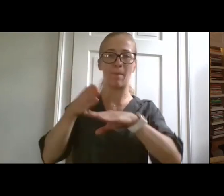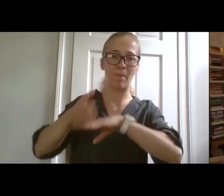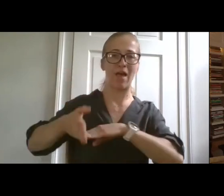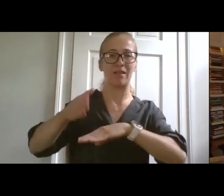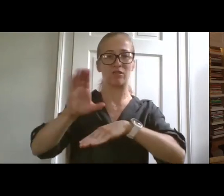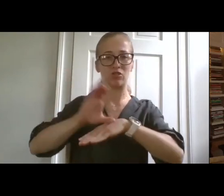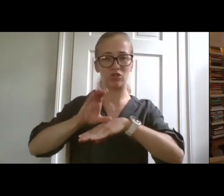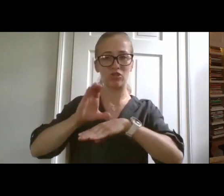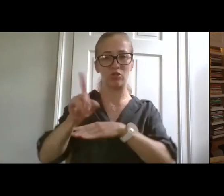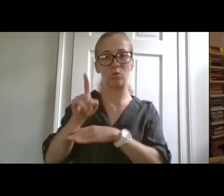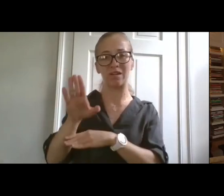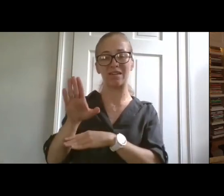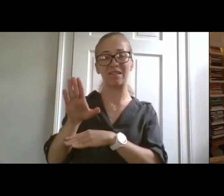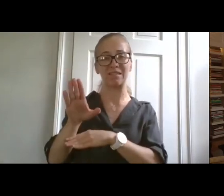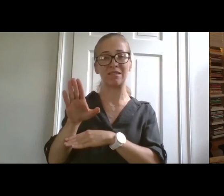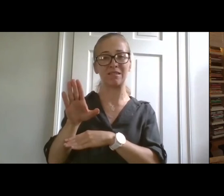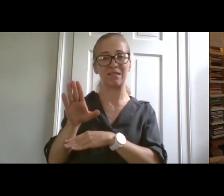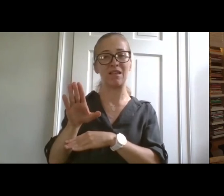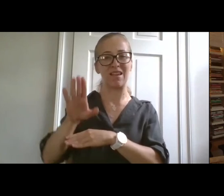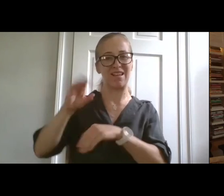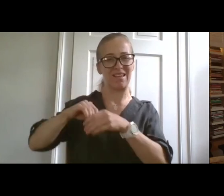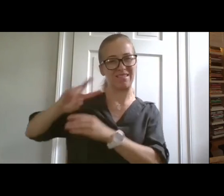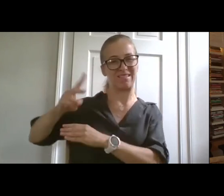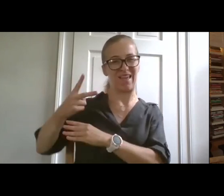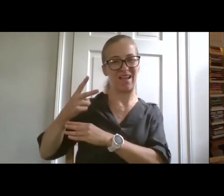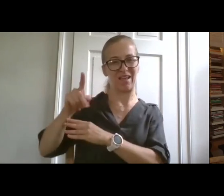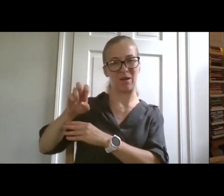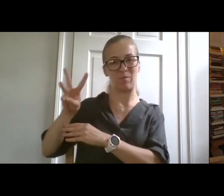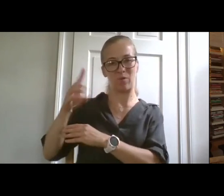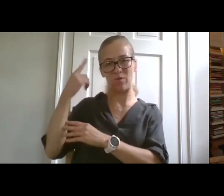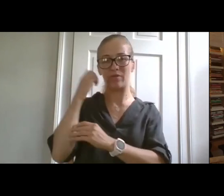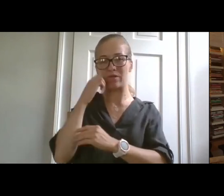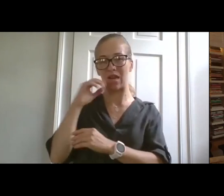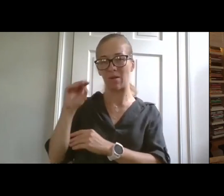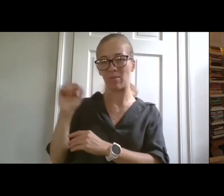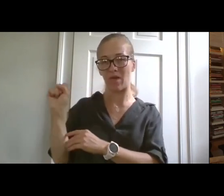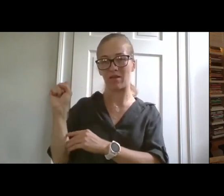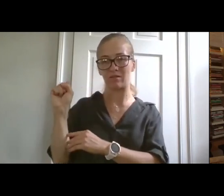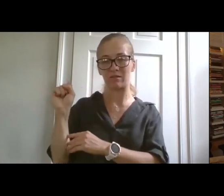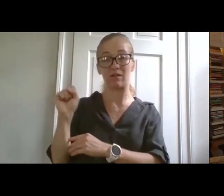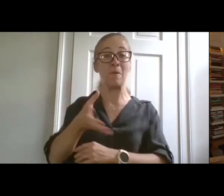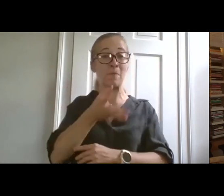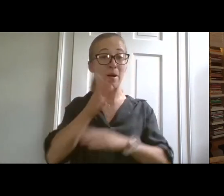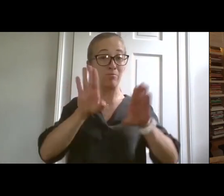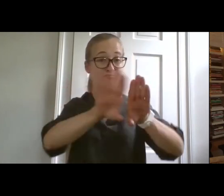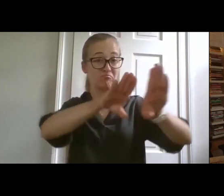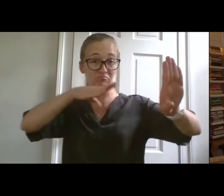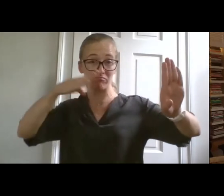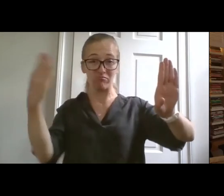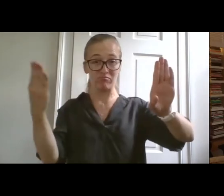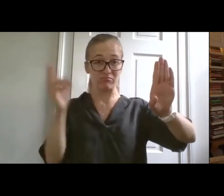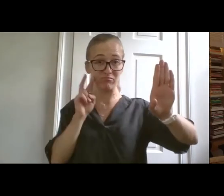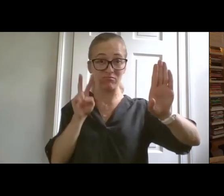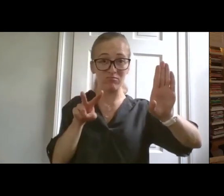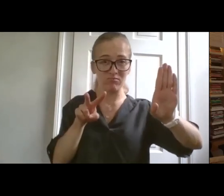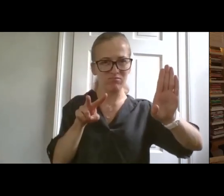where his Aunt Tetka is probably in the second row pew for daily mass. When his mother opens the front door, her